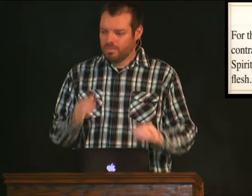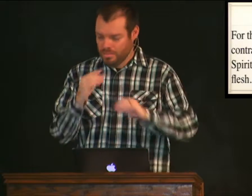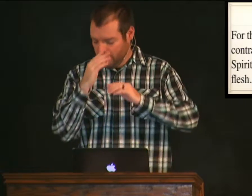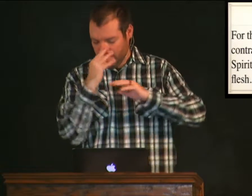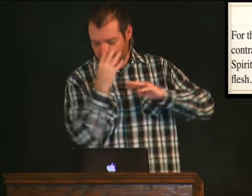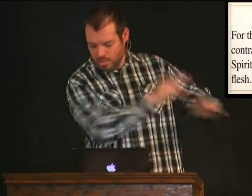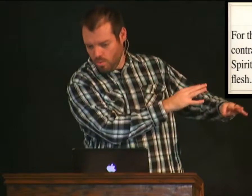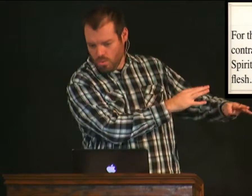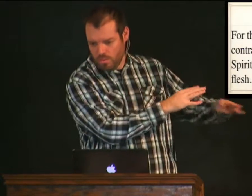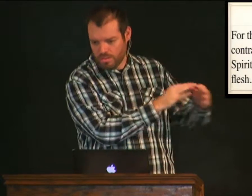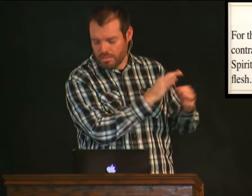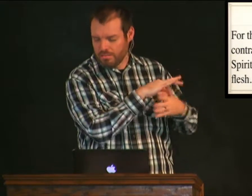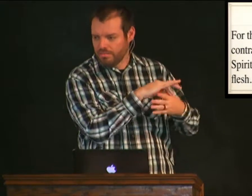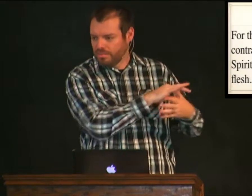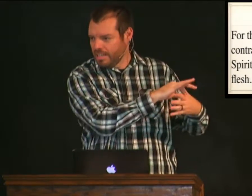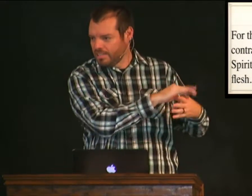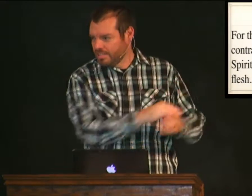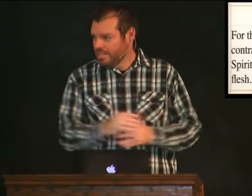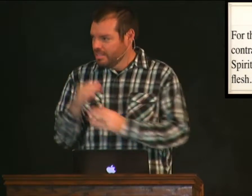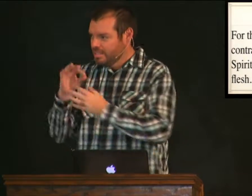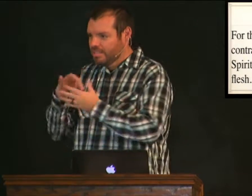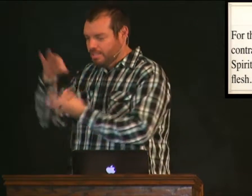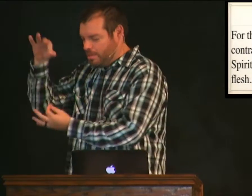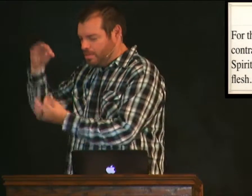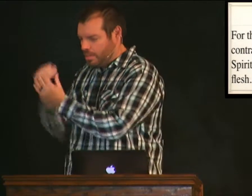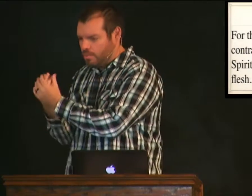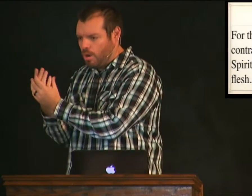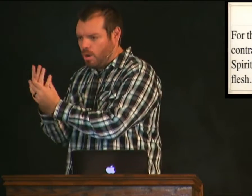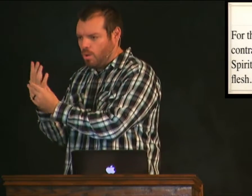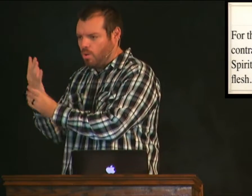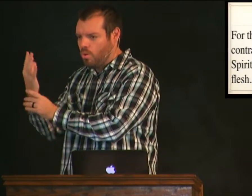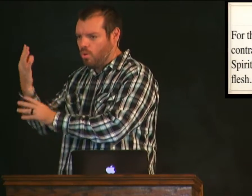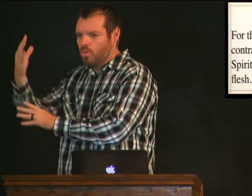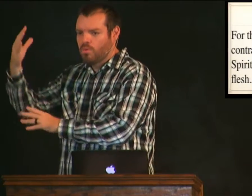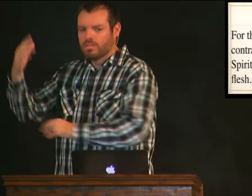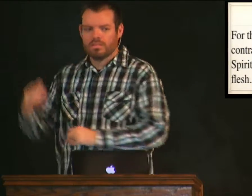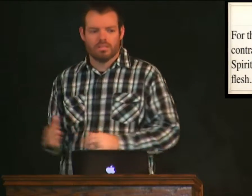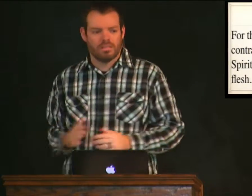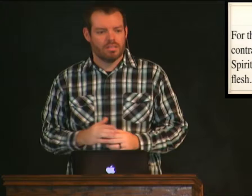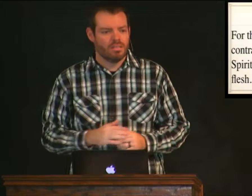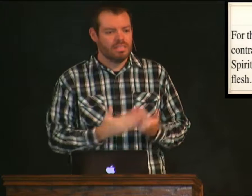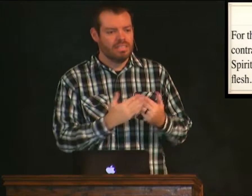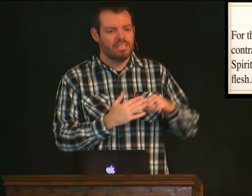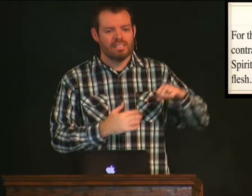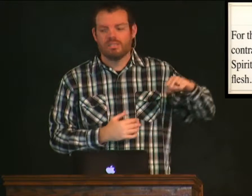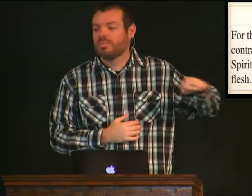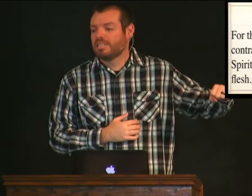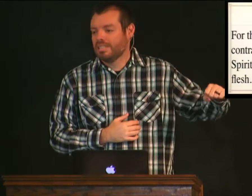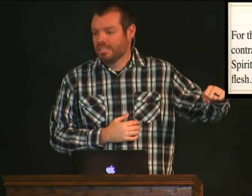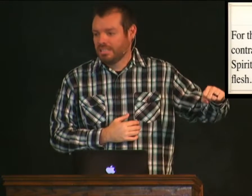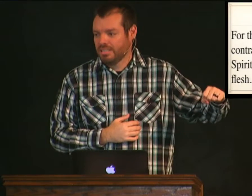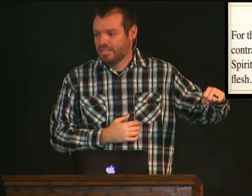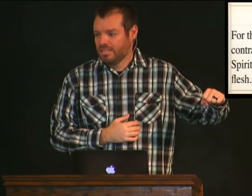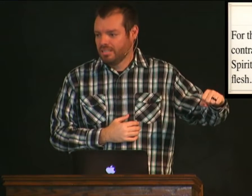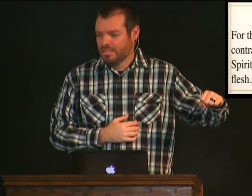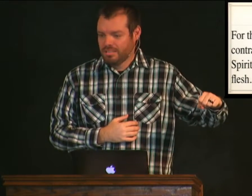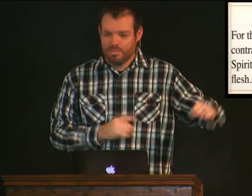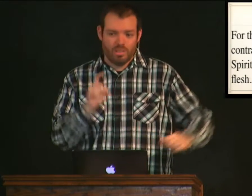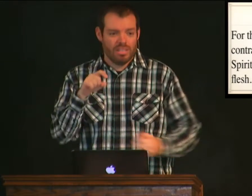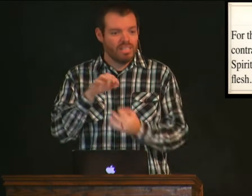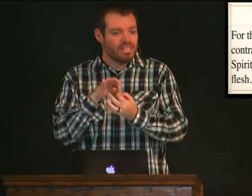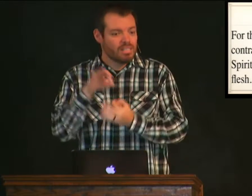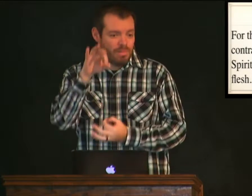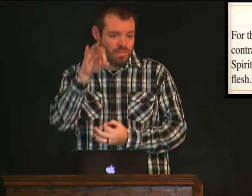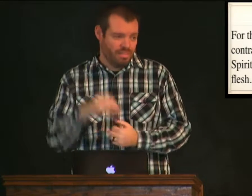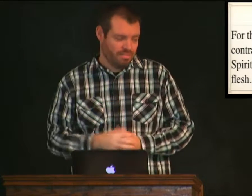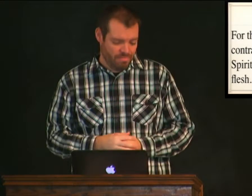if you ignore the flesh, the Spirit, and grow, it's easy to resist. But